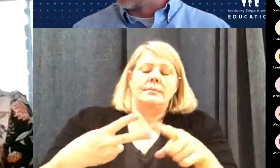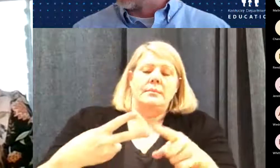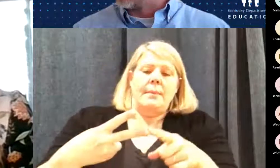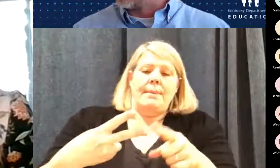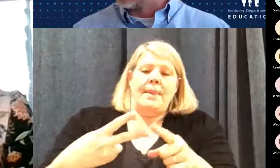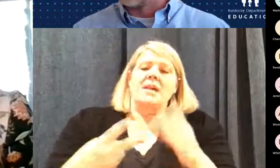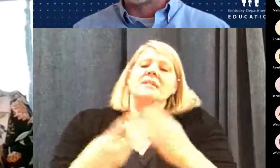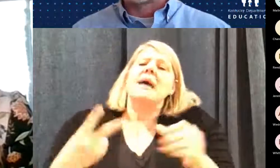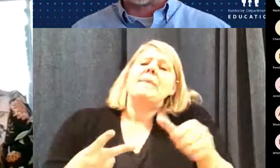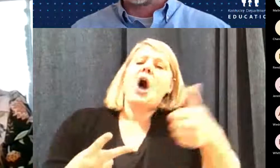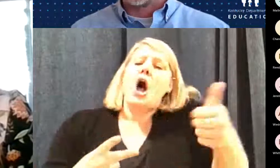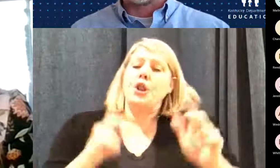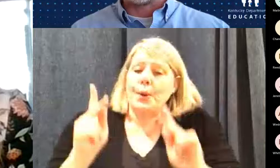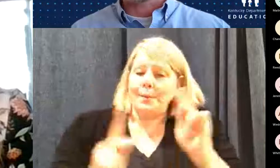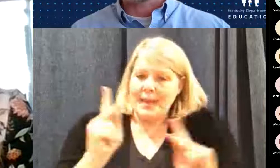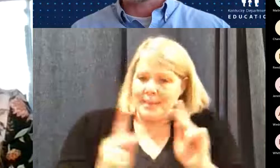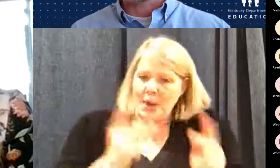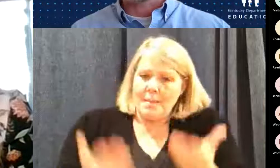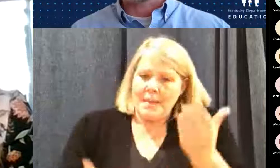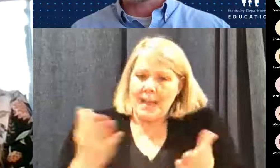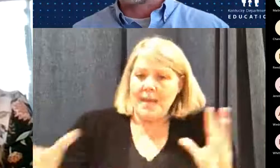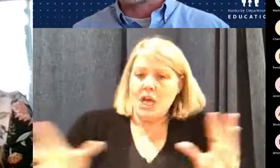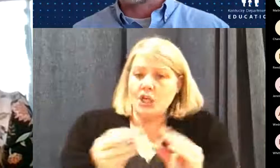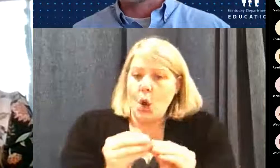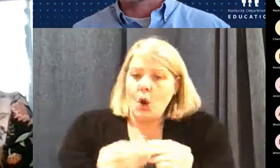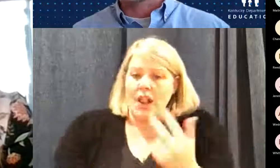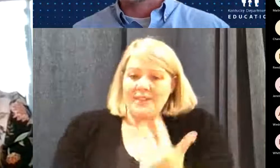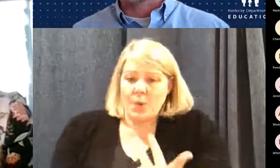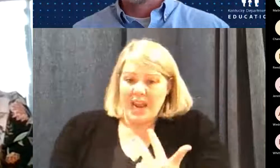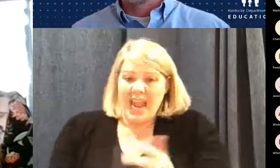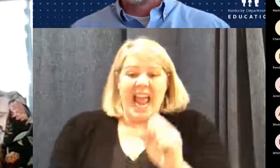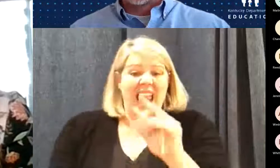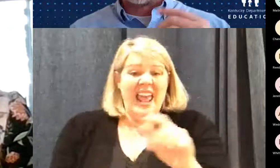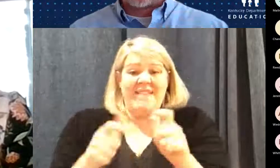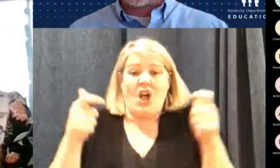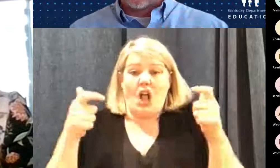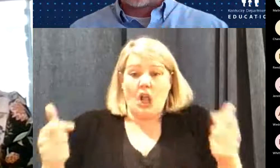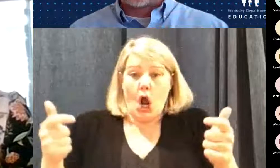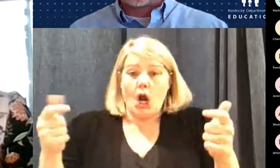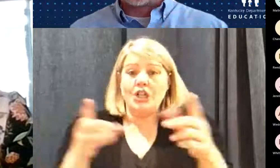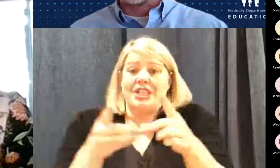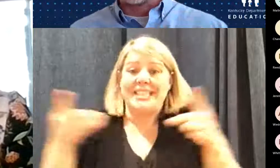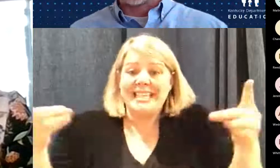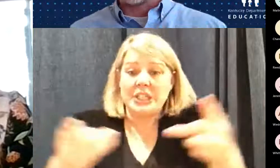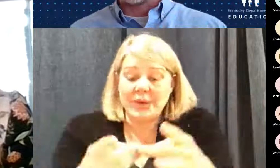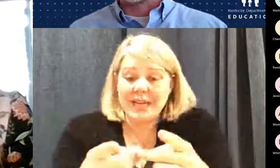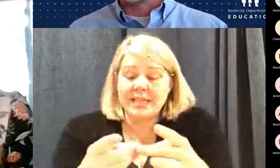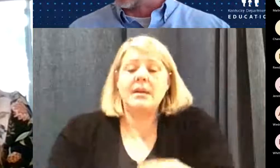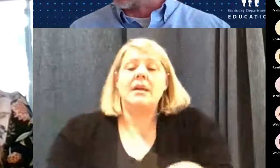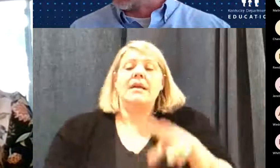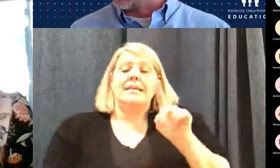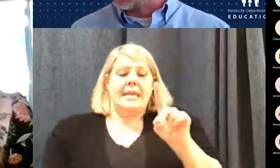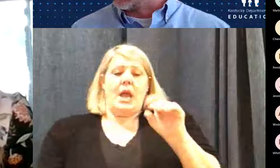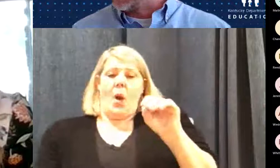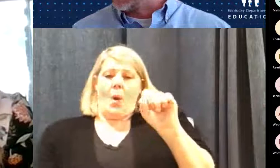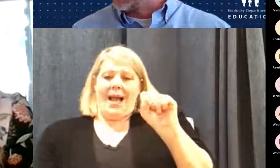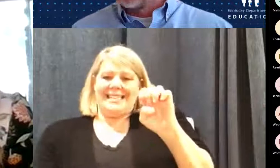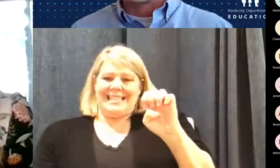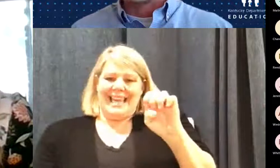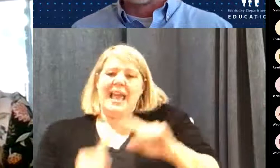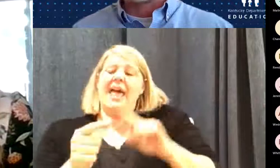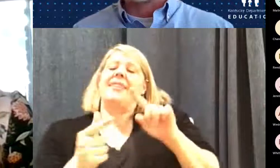have, a total of 3. And then if you're a large district, we would like for you to have the dose have 1 and share with 3 other